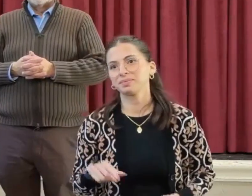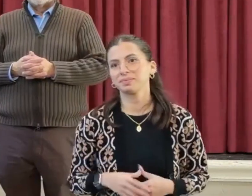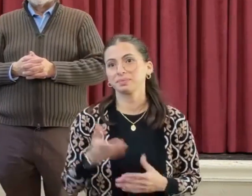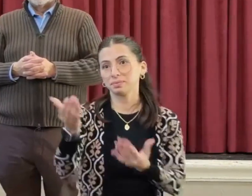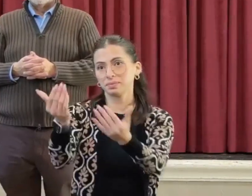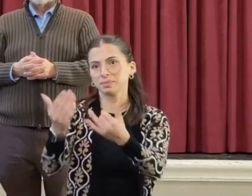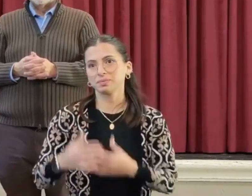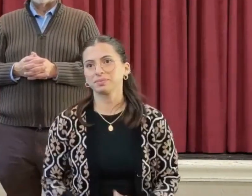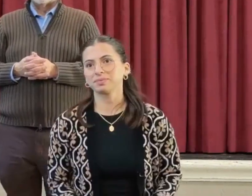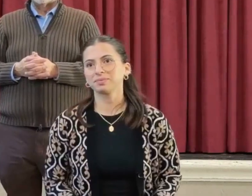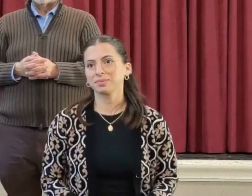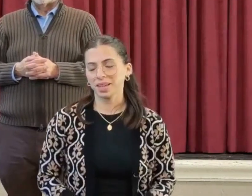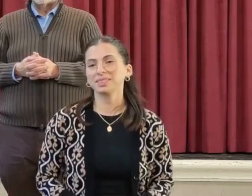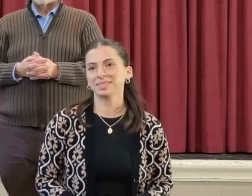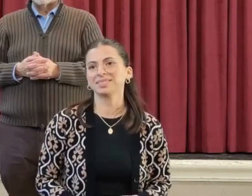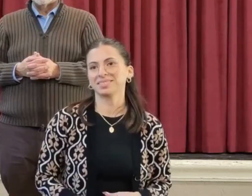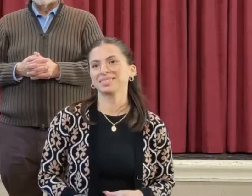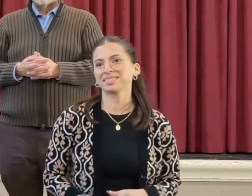Another question from the audience,